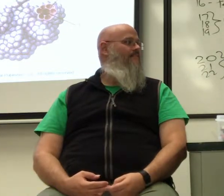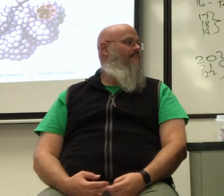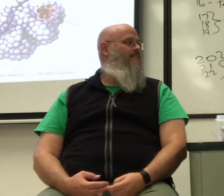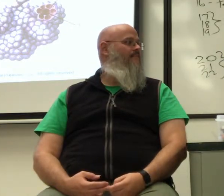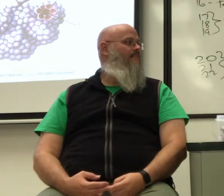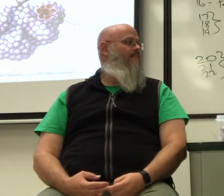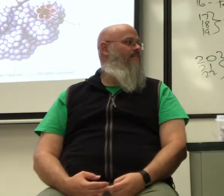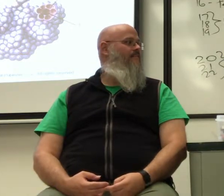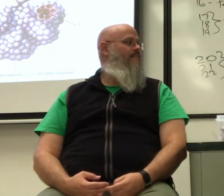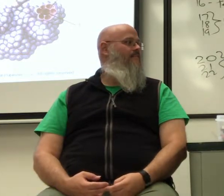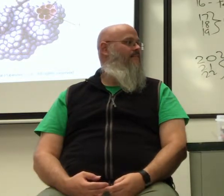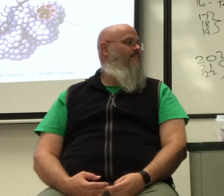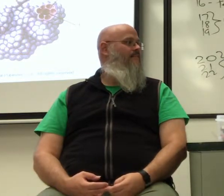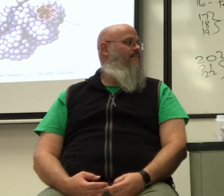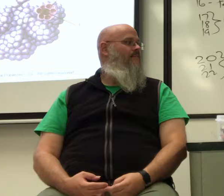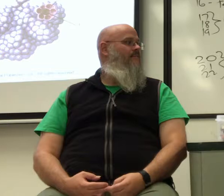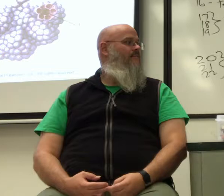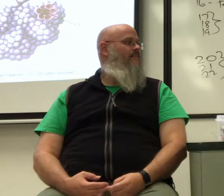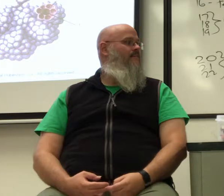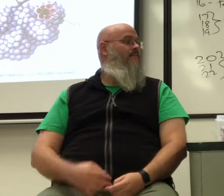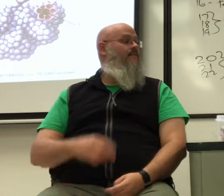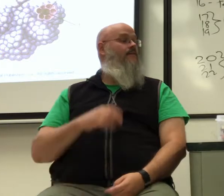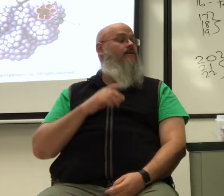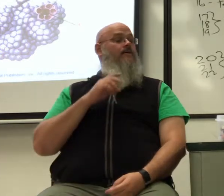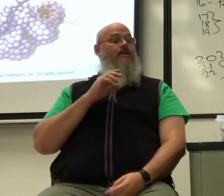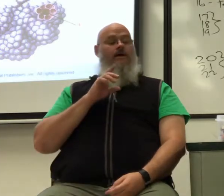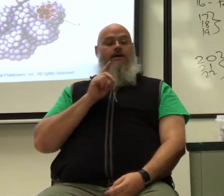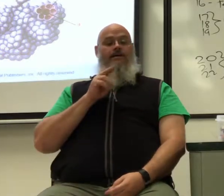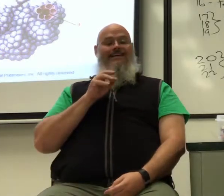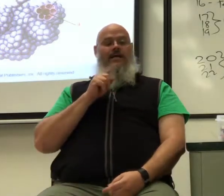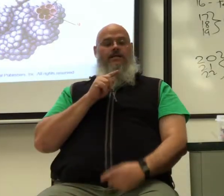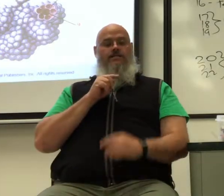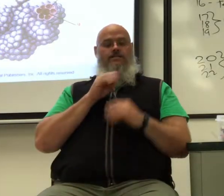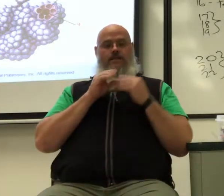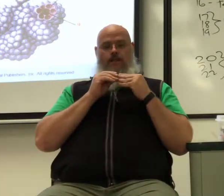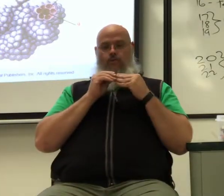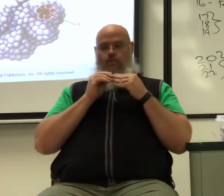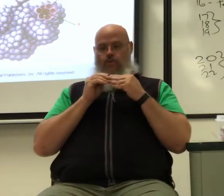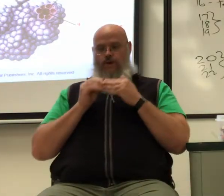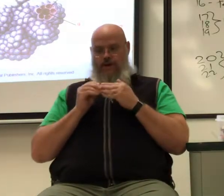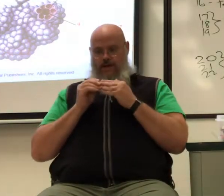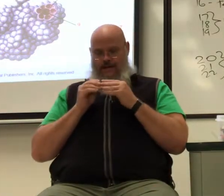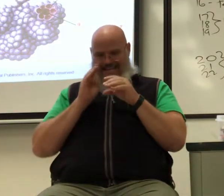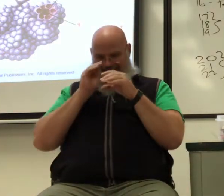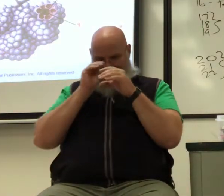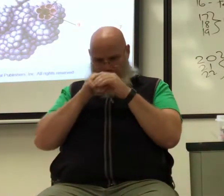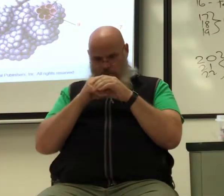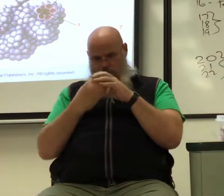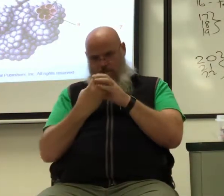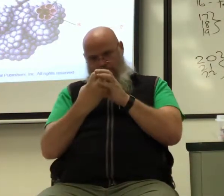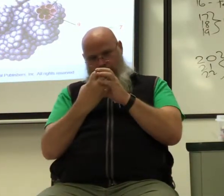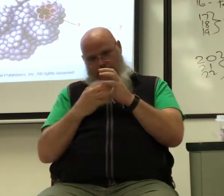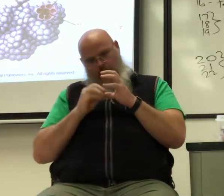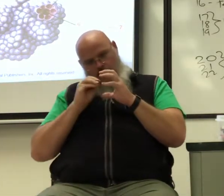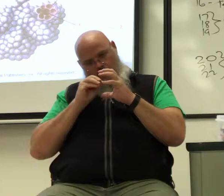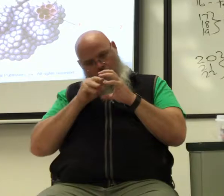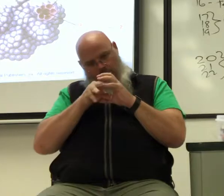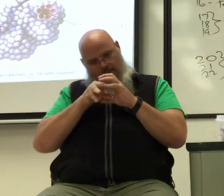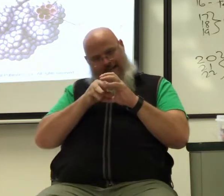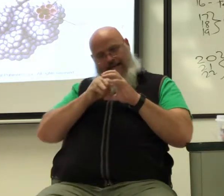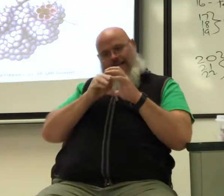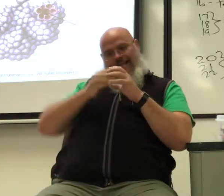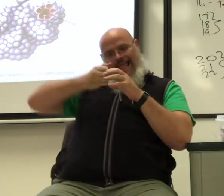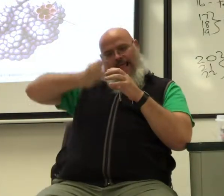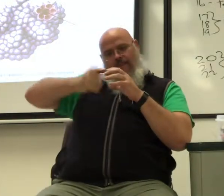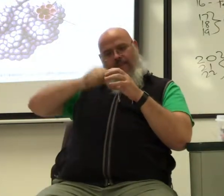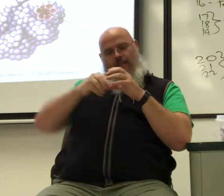Now the alveolar ducts, they lead directly into alveoli, the dead end, the individual